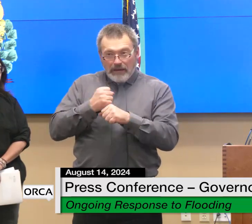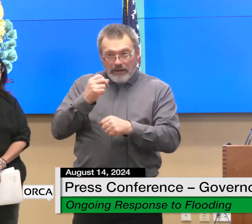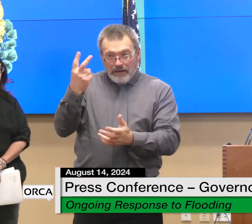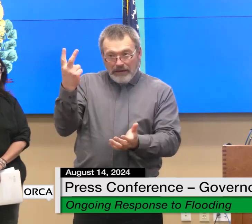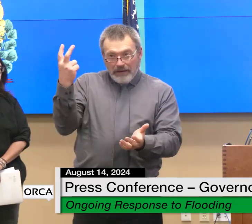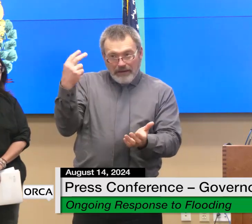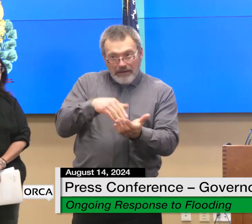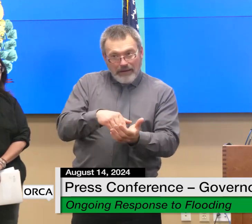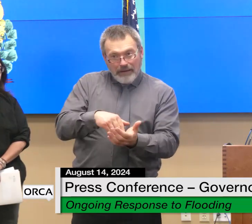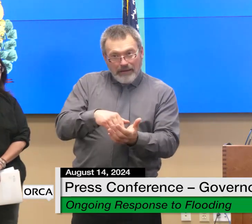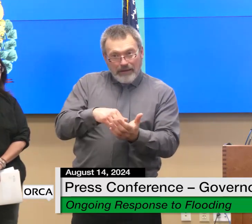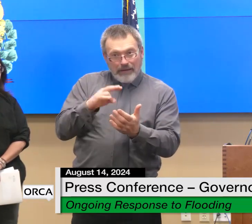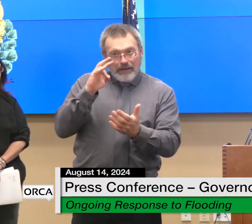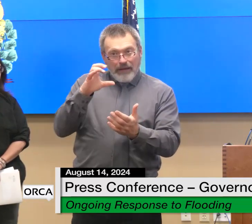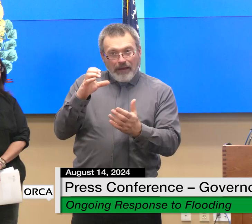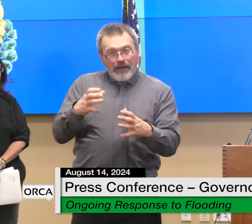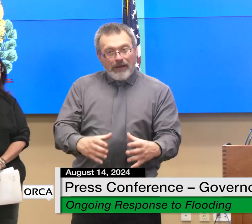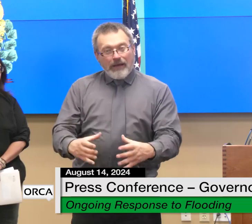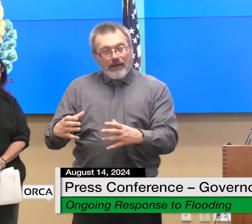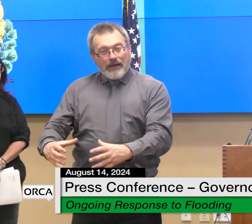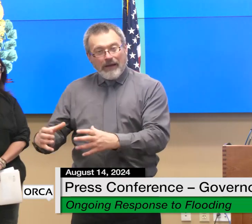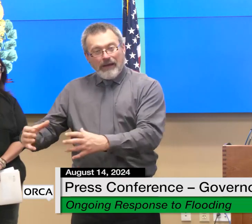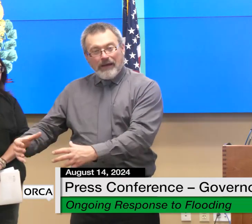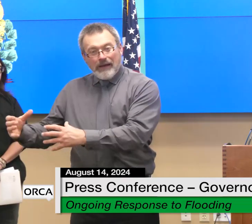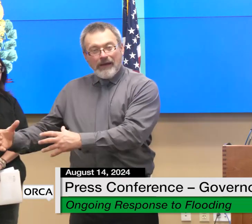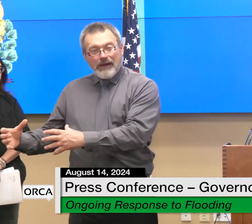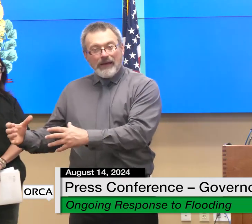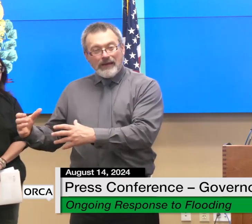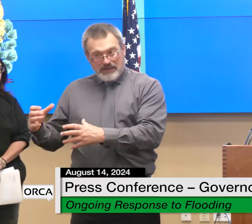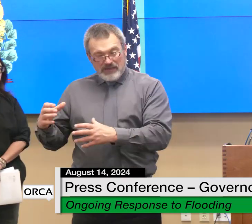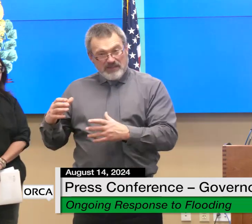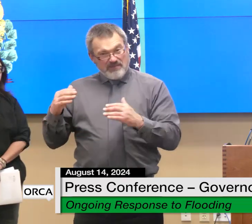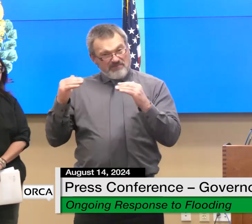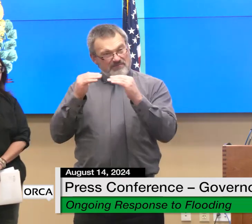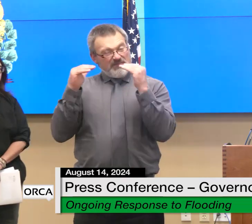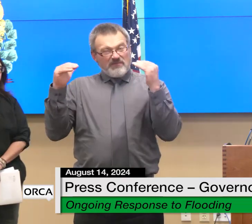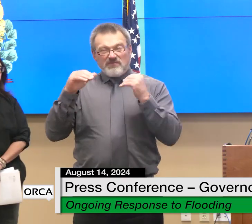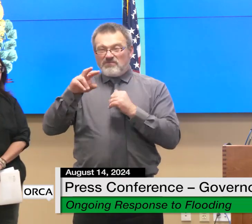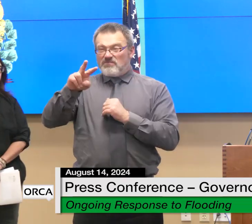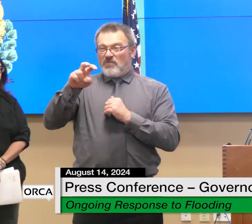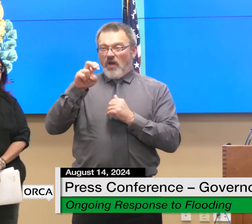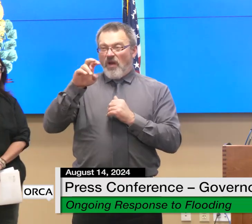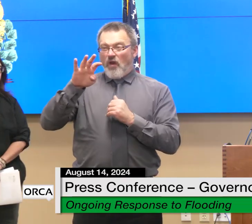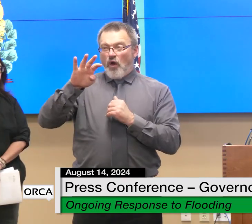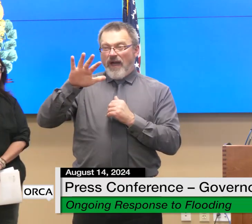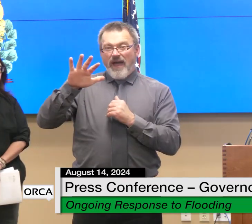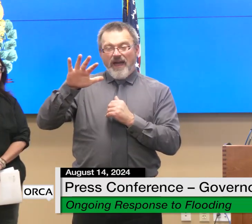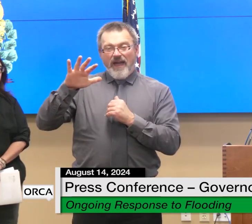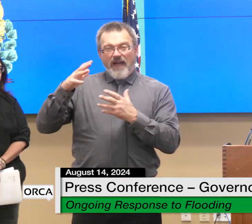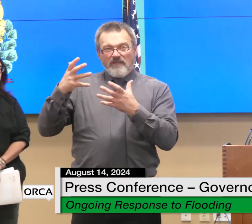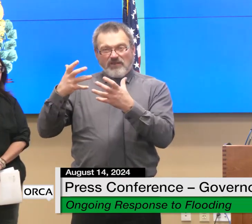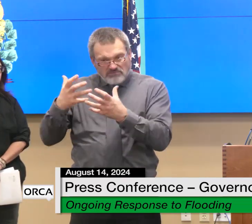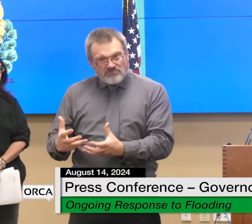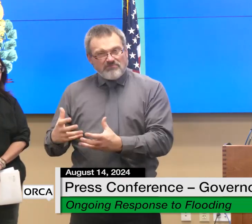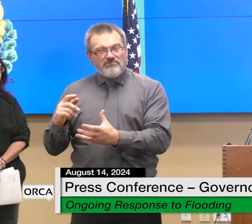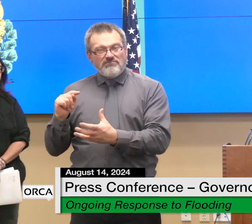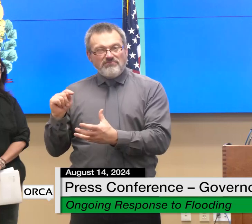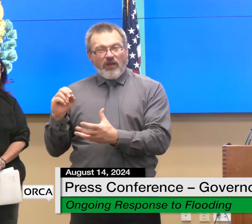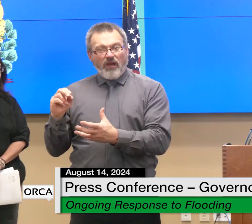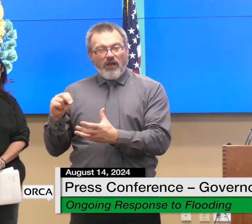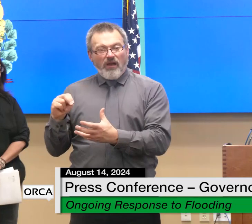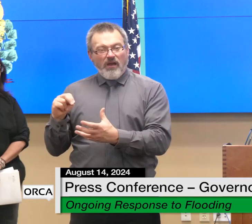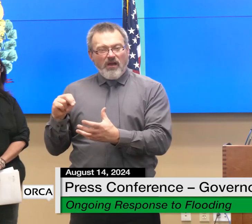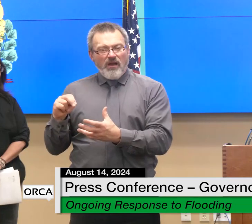coming together to help out. So I want to thank the Mennonites, Southern Baptists, United Methodists, Red